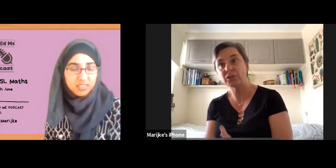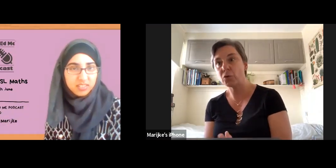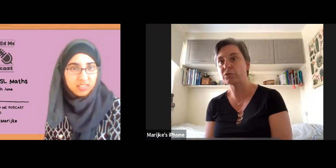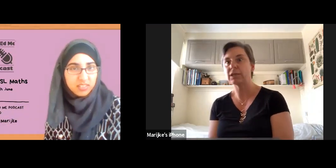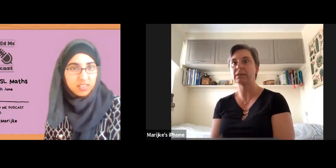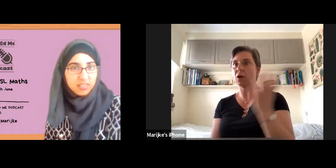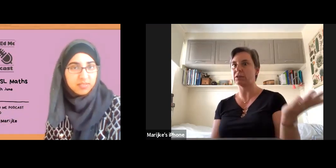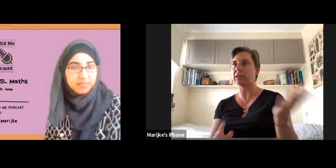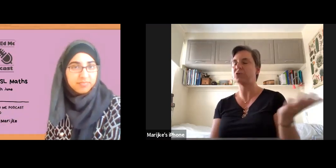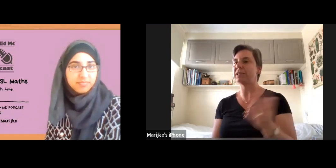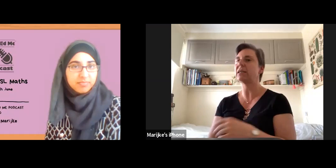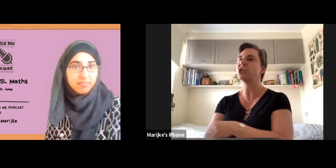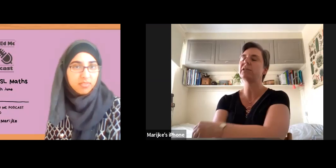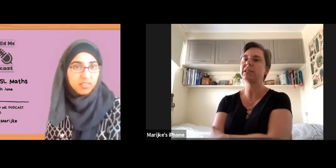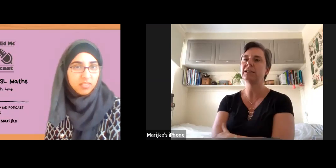don't, they're not addressing that child's needs.